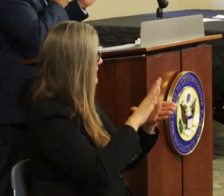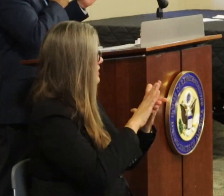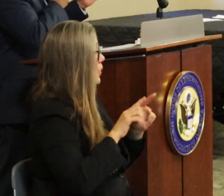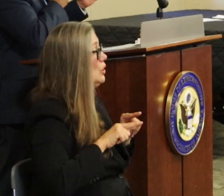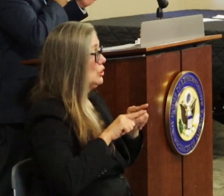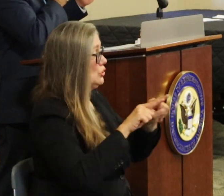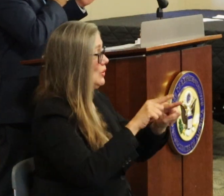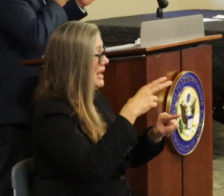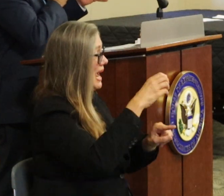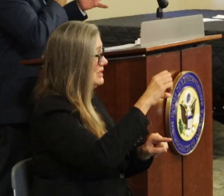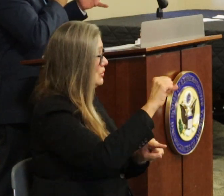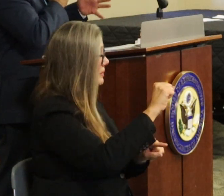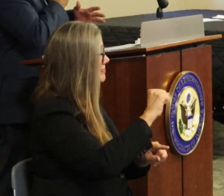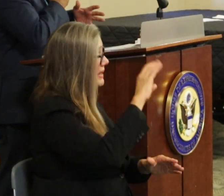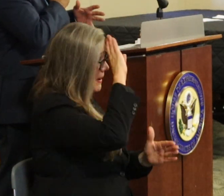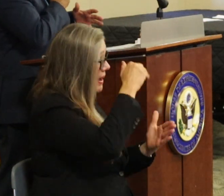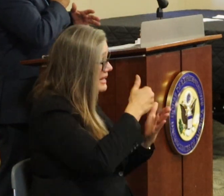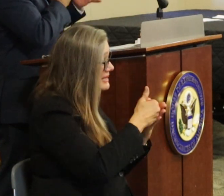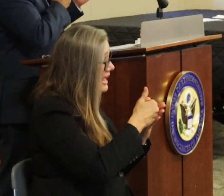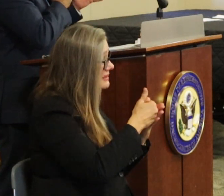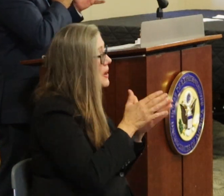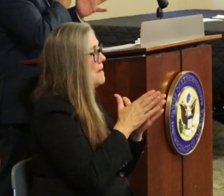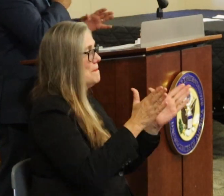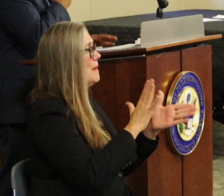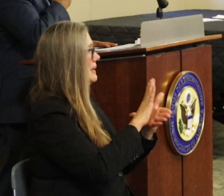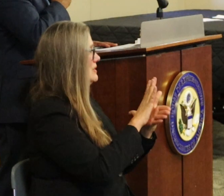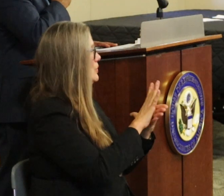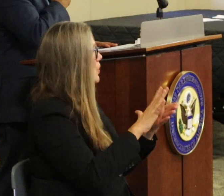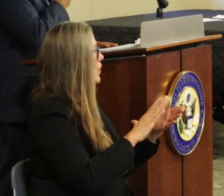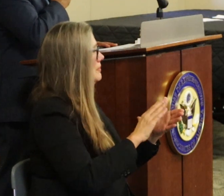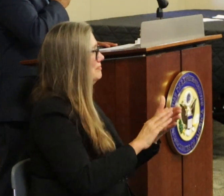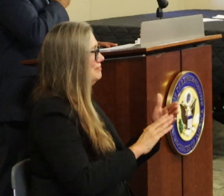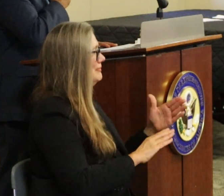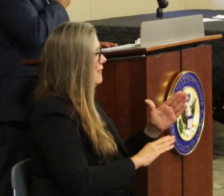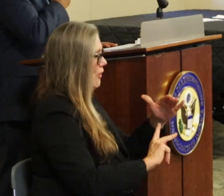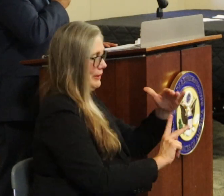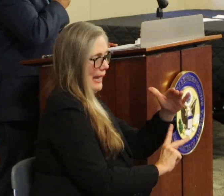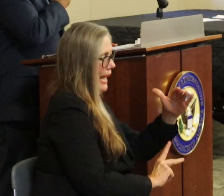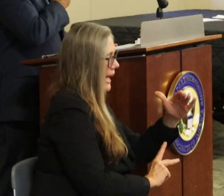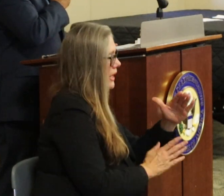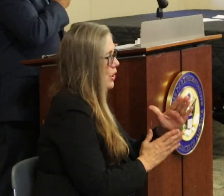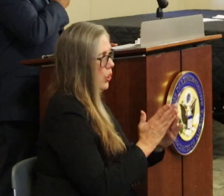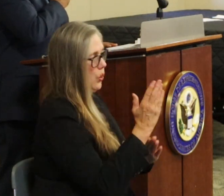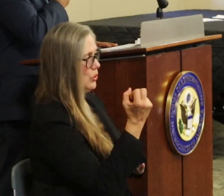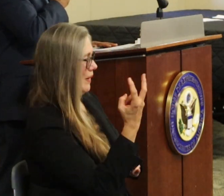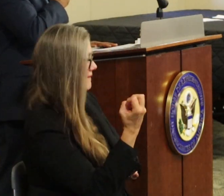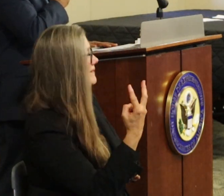school years. And my son went to public school all his entire 12